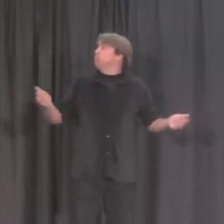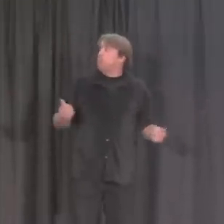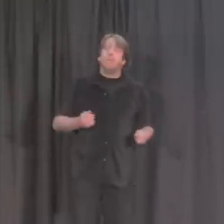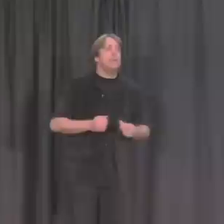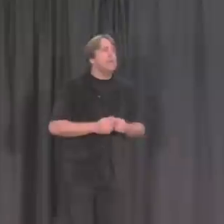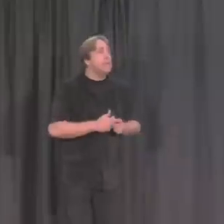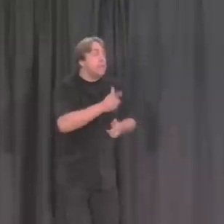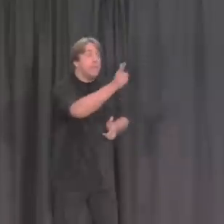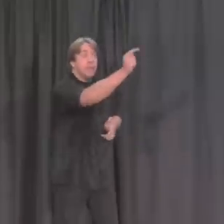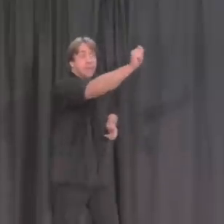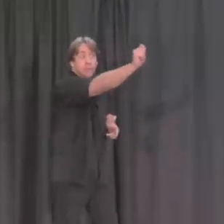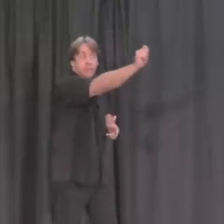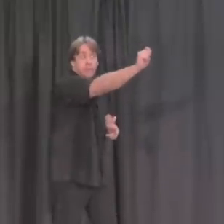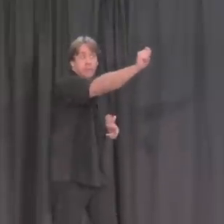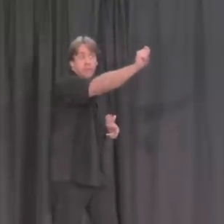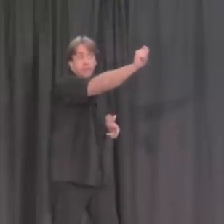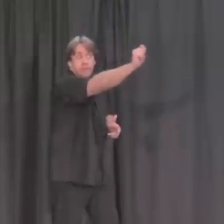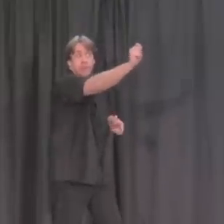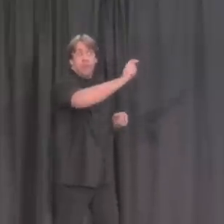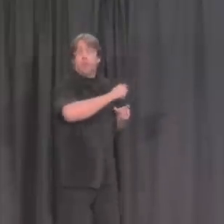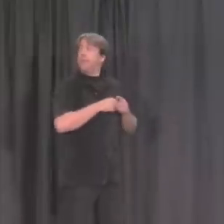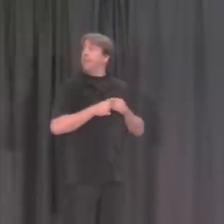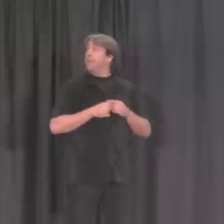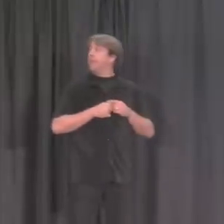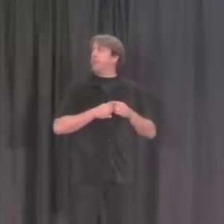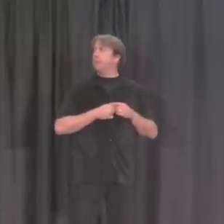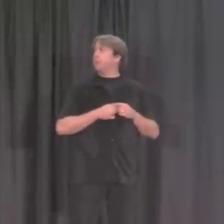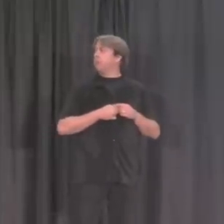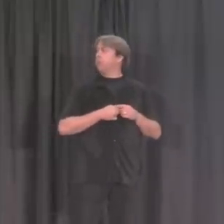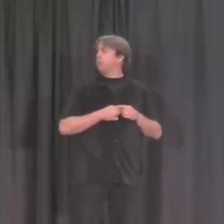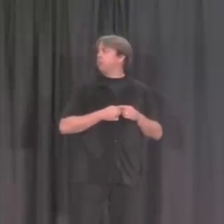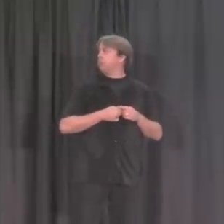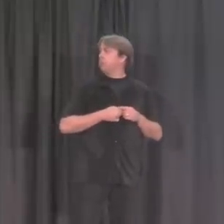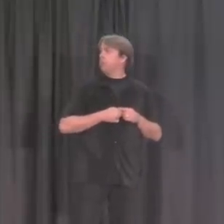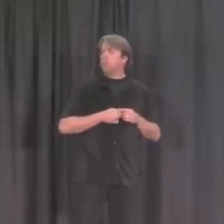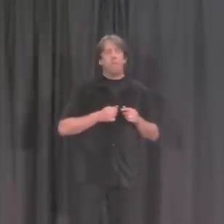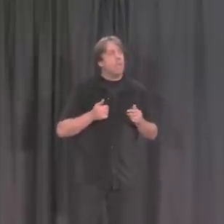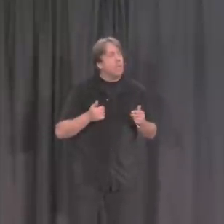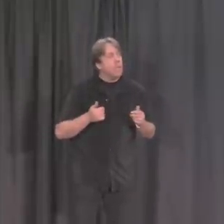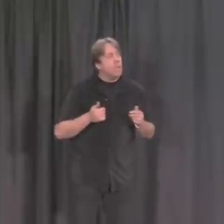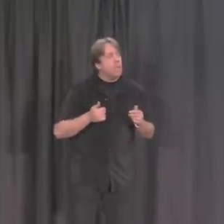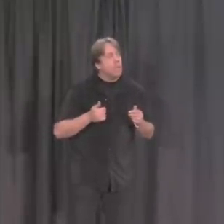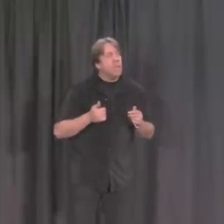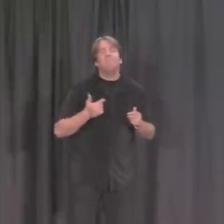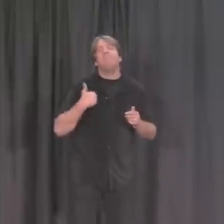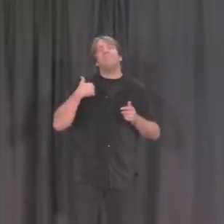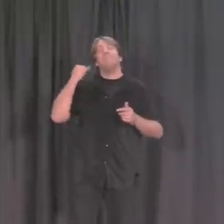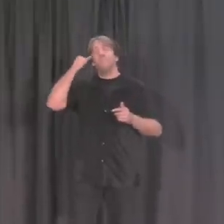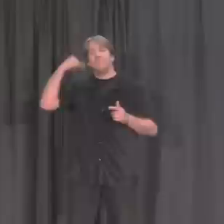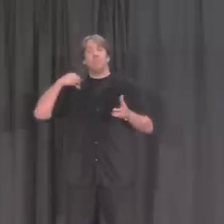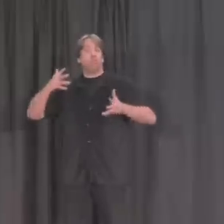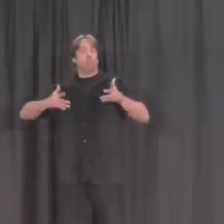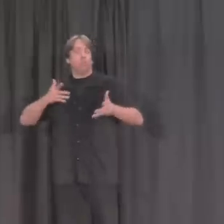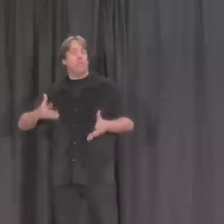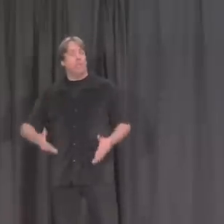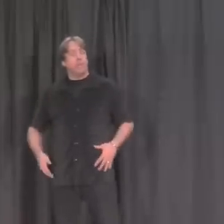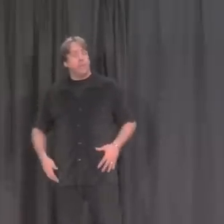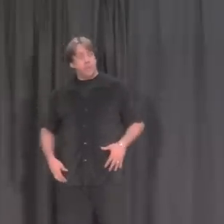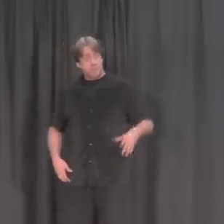He said, what? And I gave him the shaking tea, which means bathroom. And he went, no. So I decided